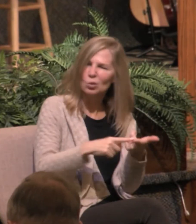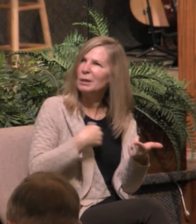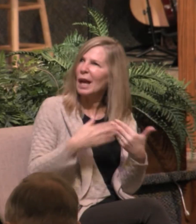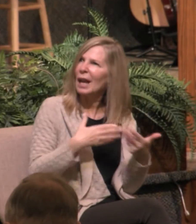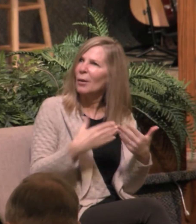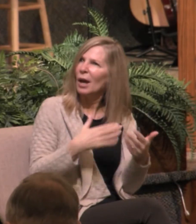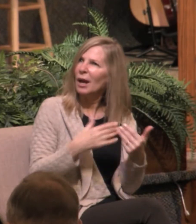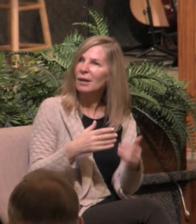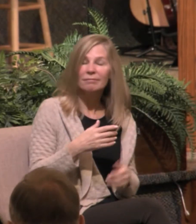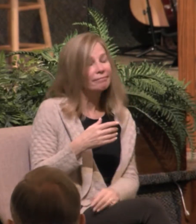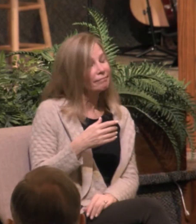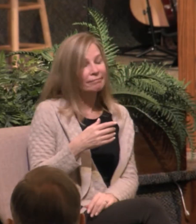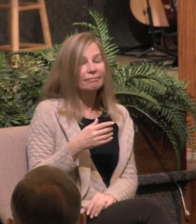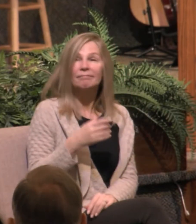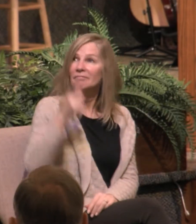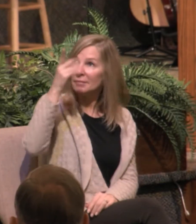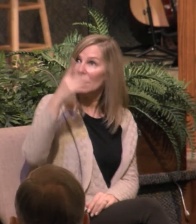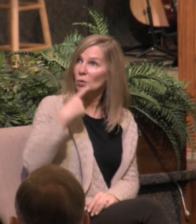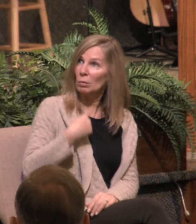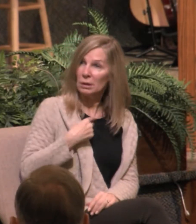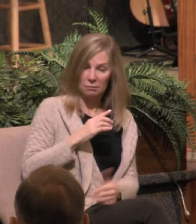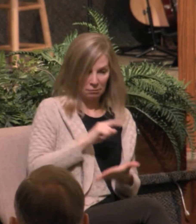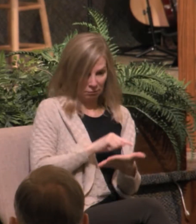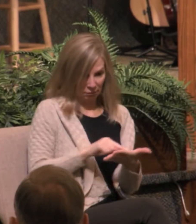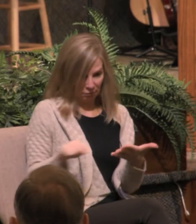I do it. Guess what? God says it, discipline your kids.